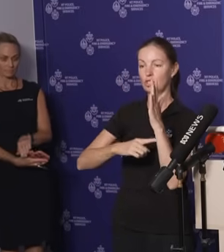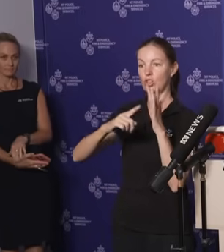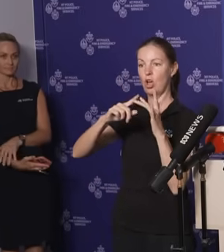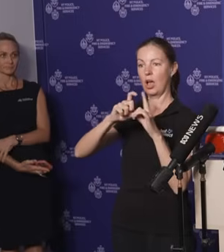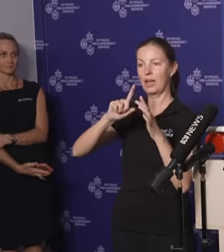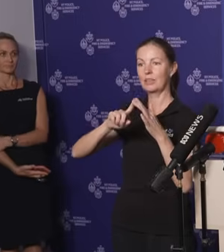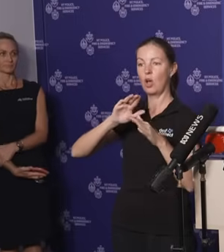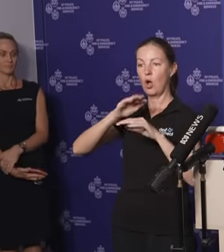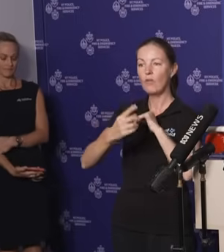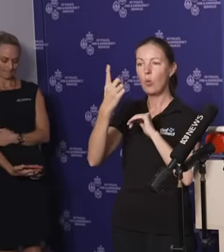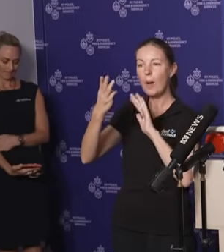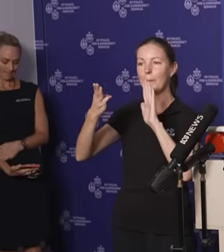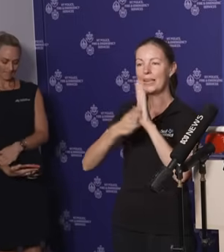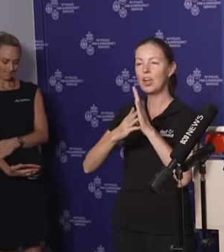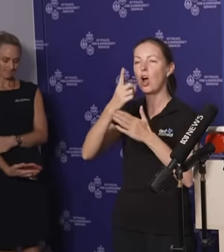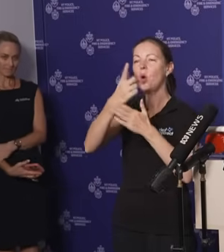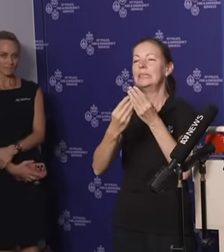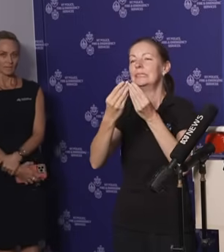the coastal area.